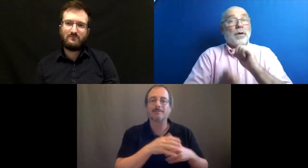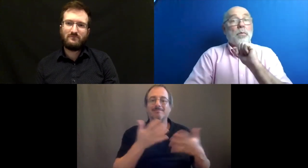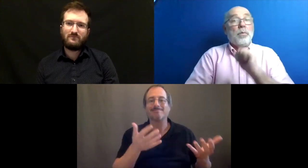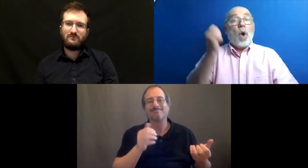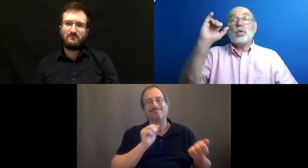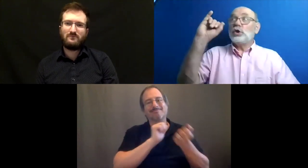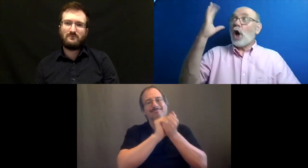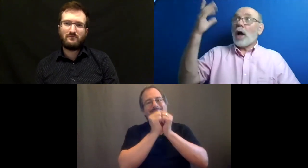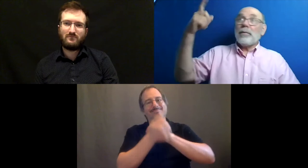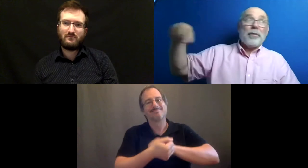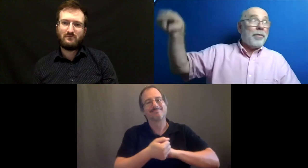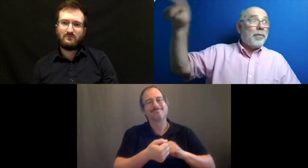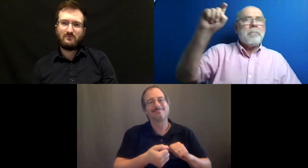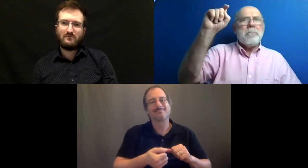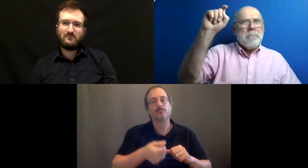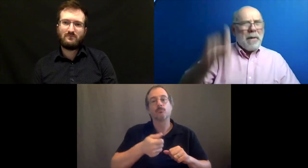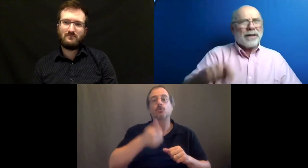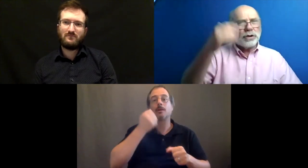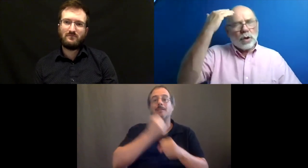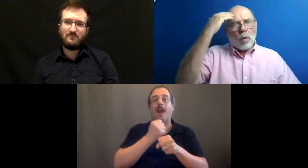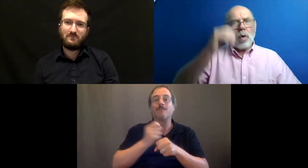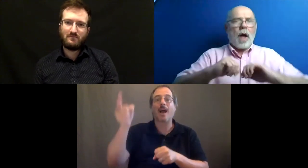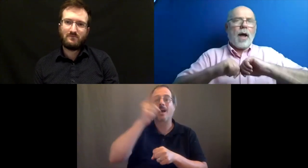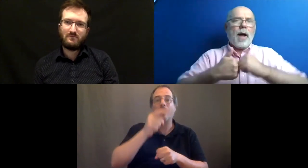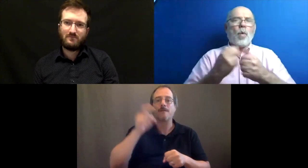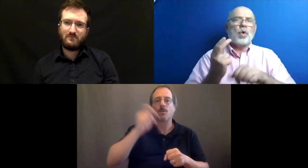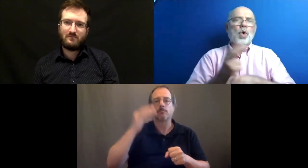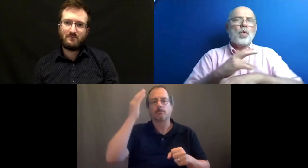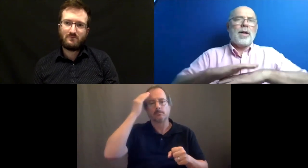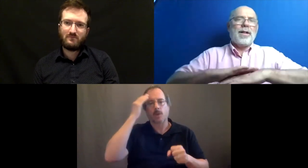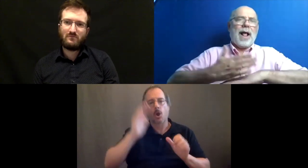Things have taken a significant, drastic change.